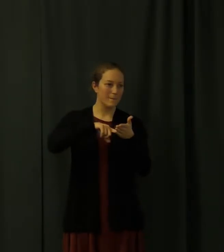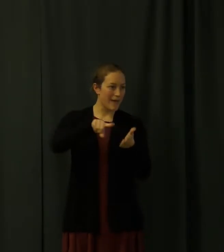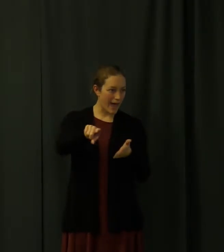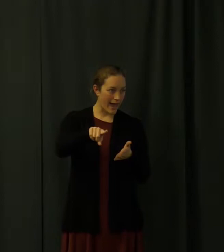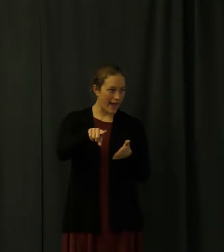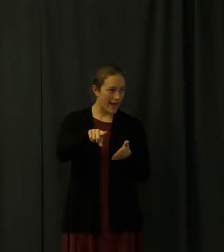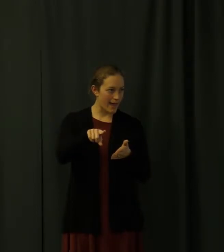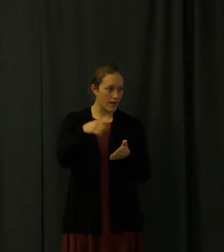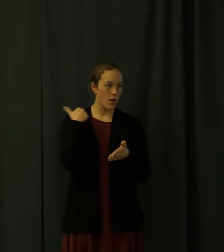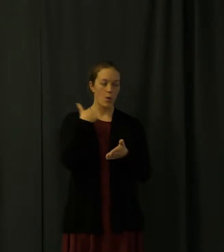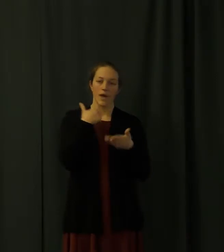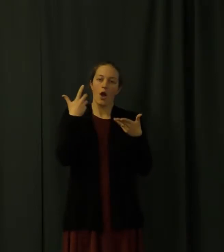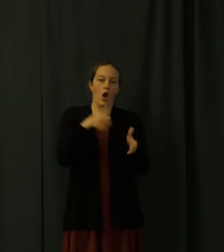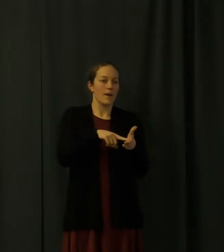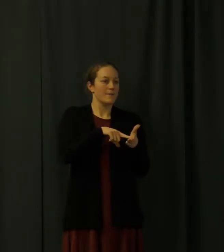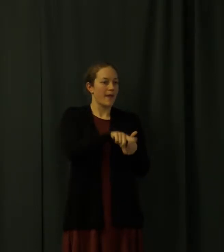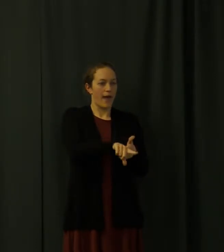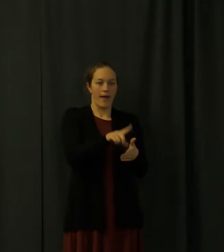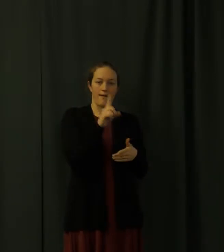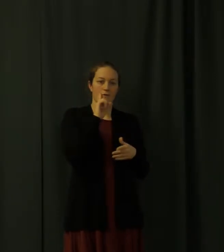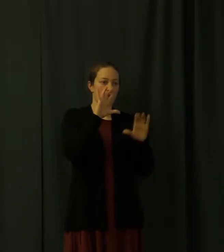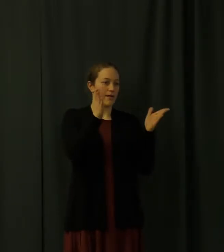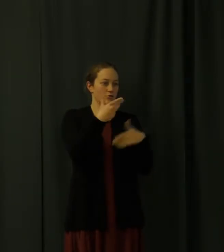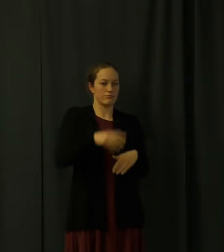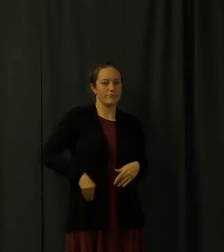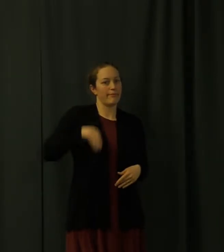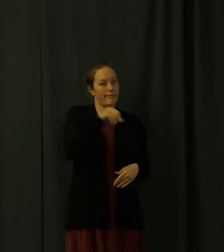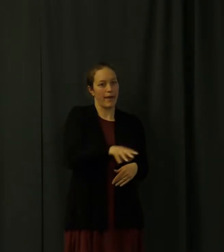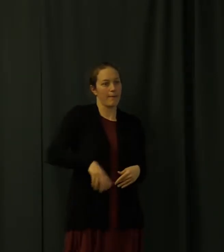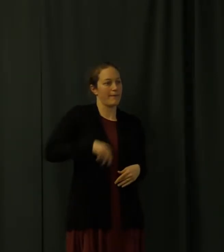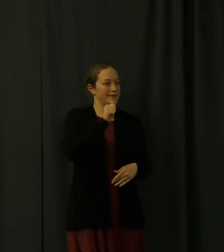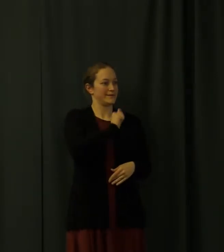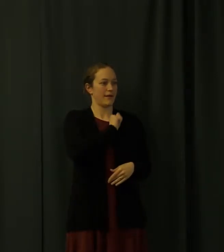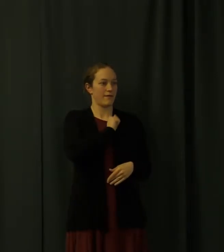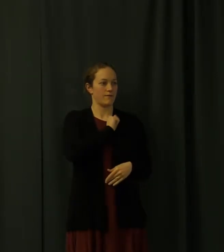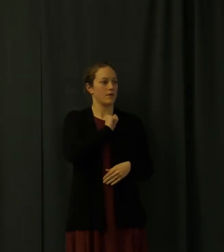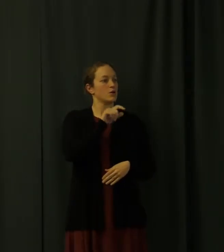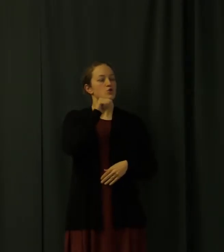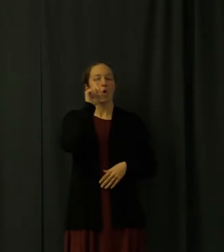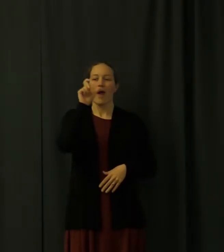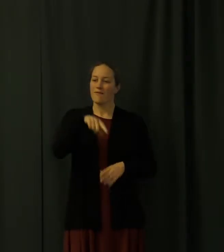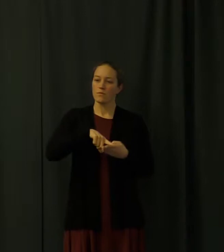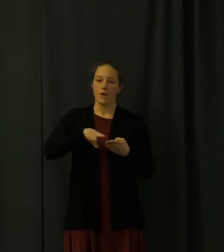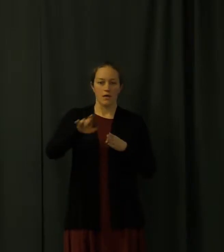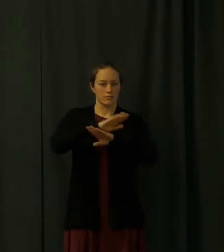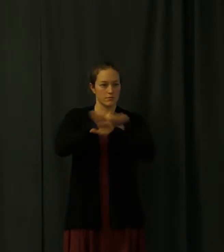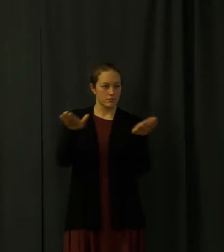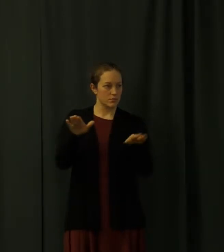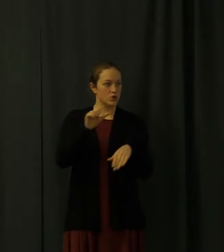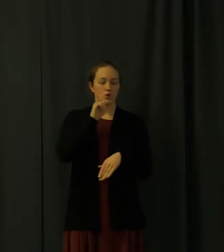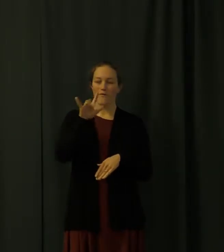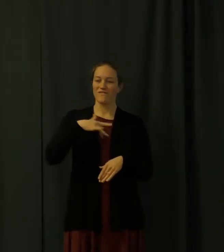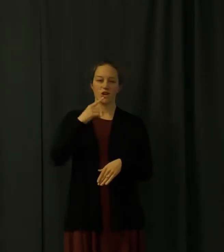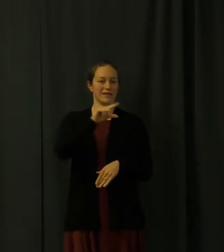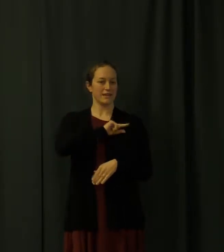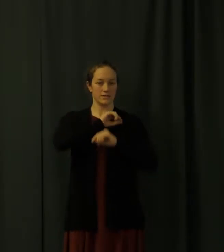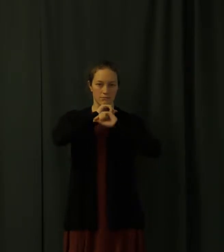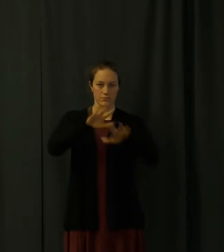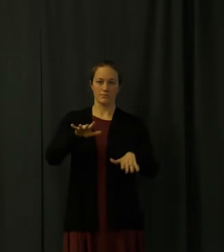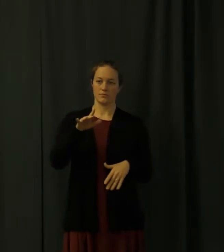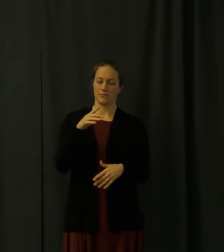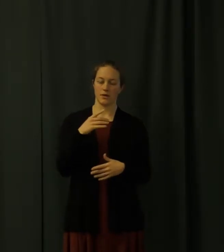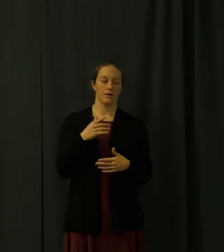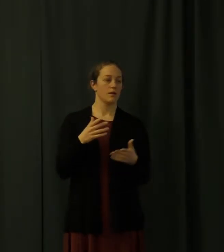pay for enough stuff for our classroom out of pocket. Don't you feel bad about using AdBlock, okay? Okay, so that's AdBlock. This next one is